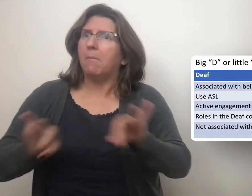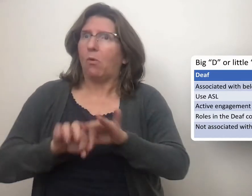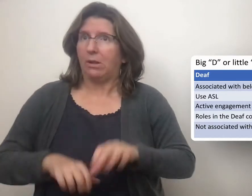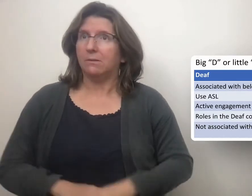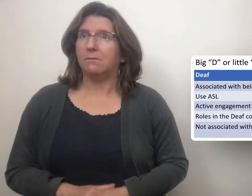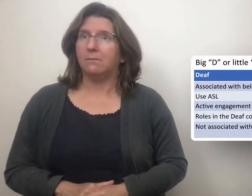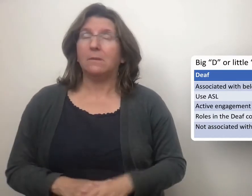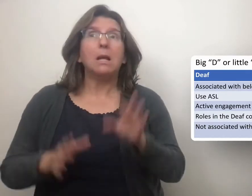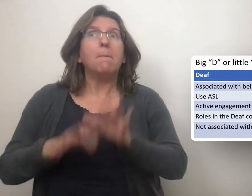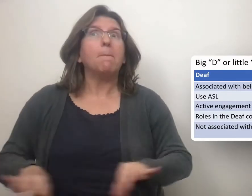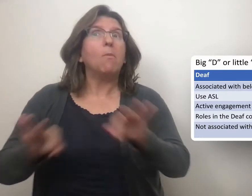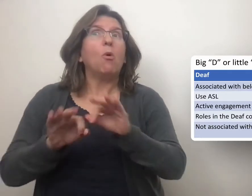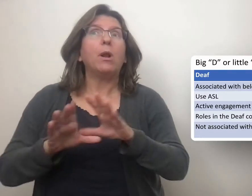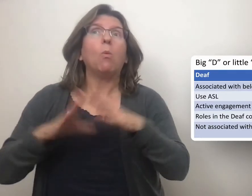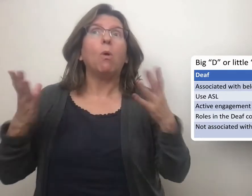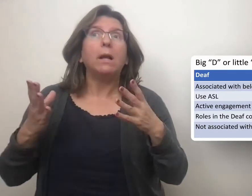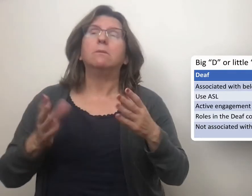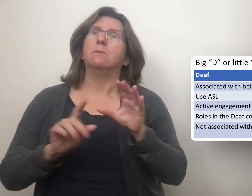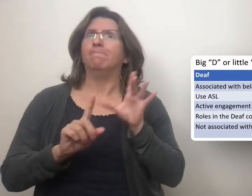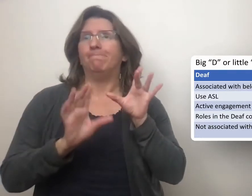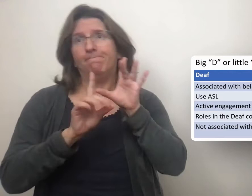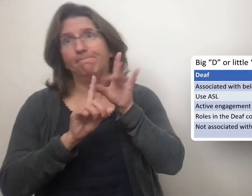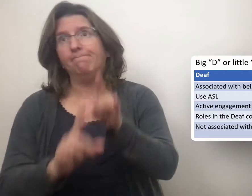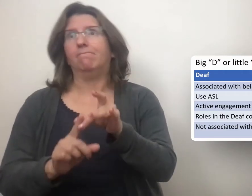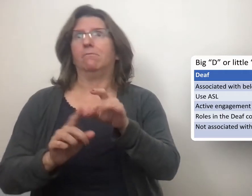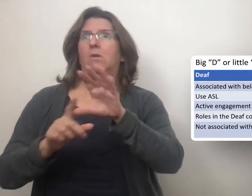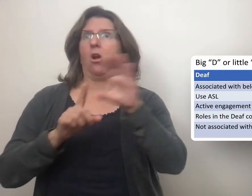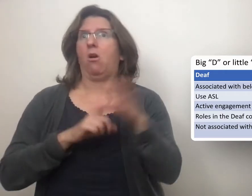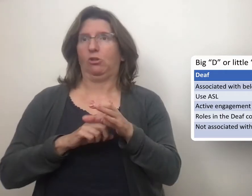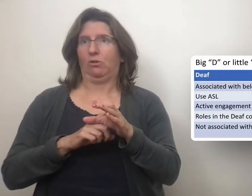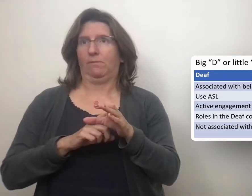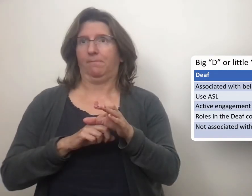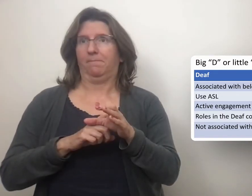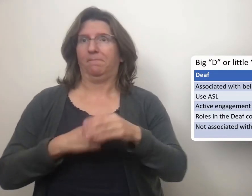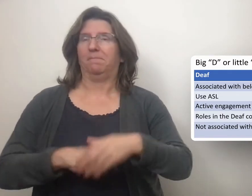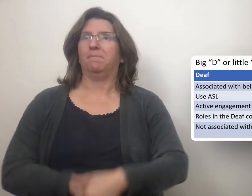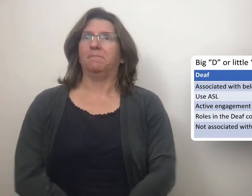community. What is important is the individual's connection to the community and culture.